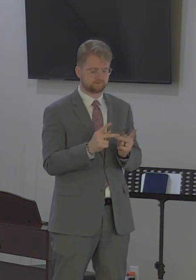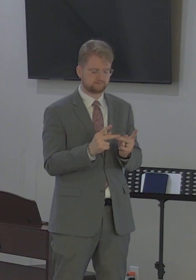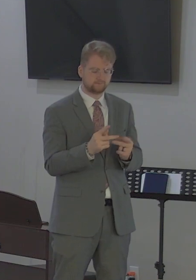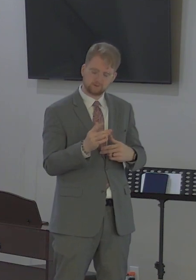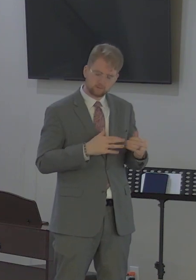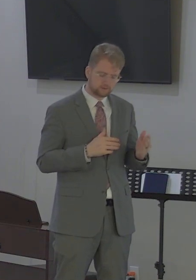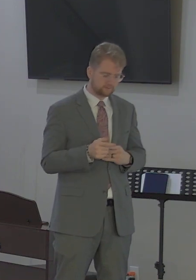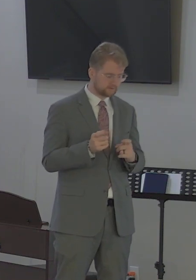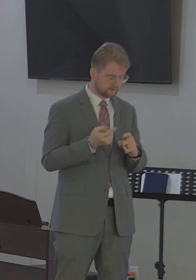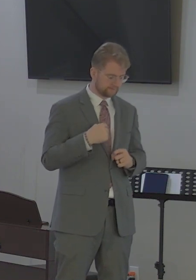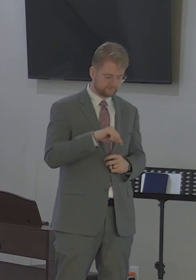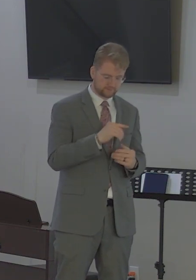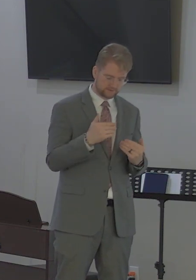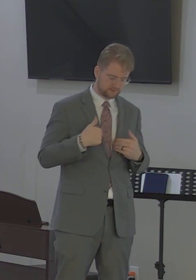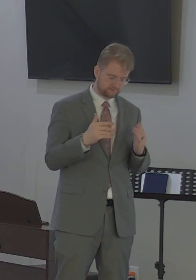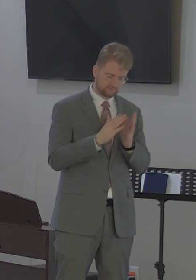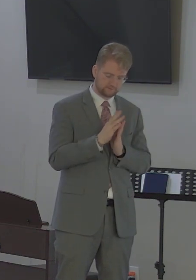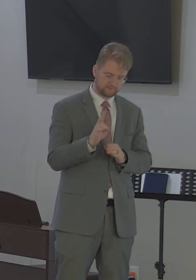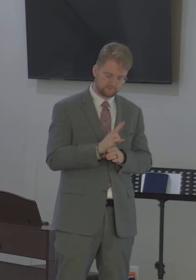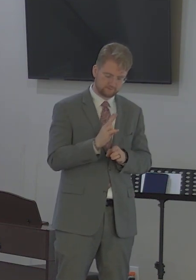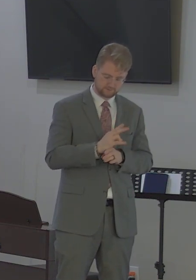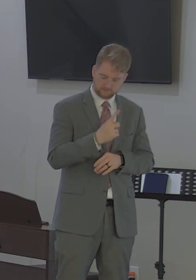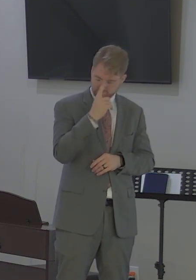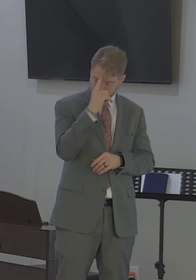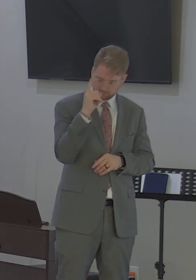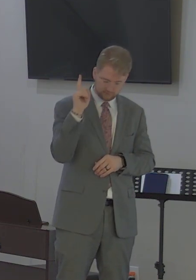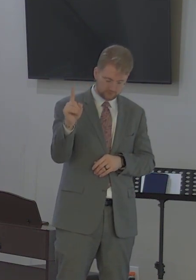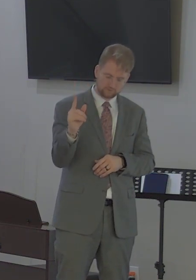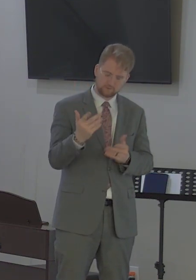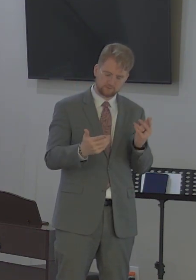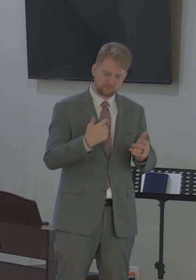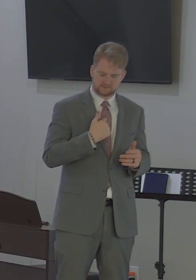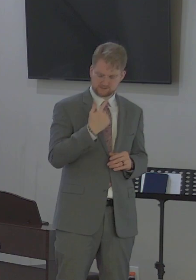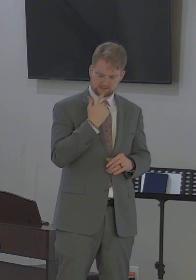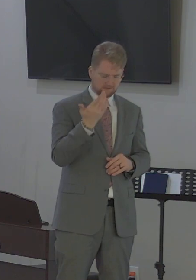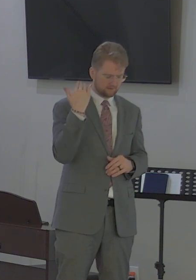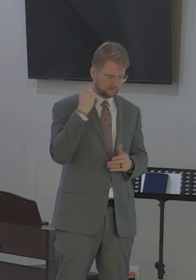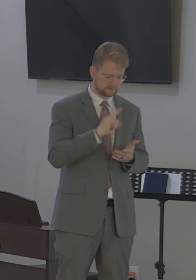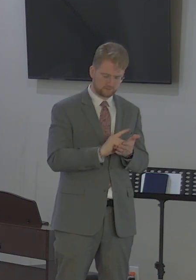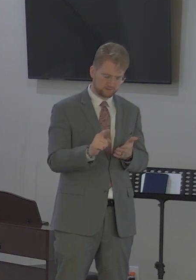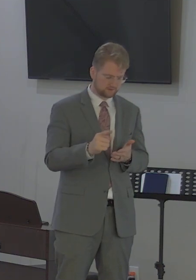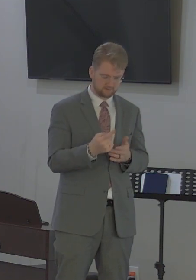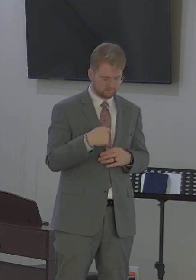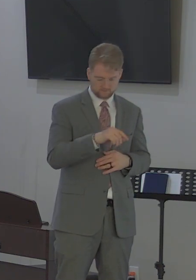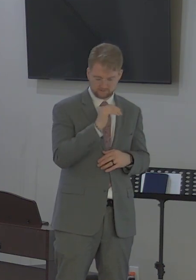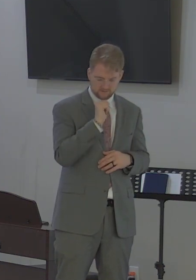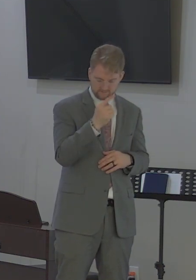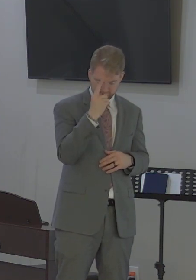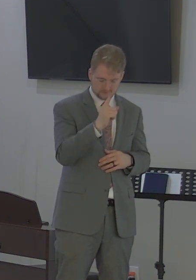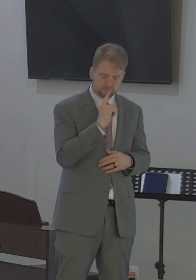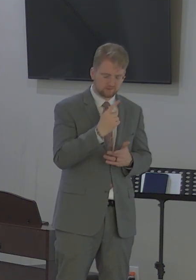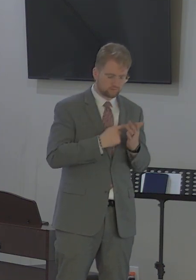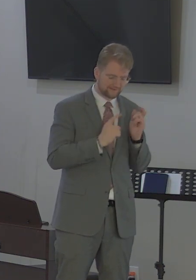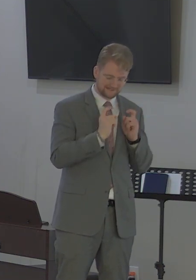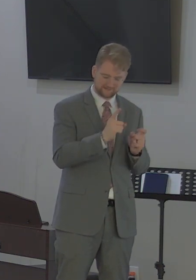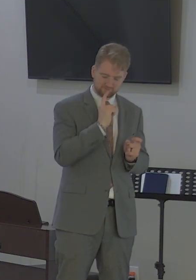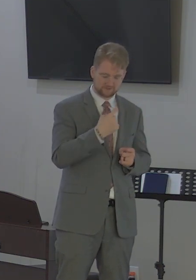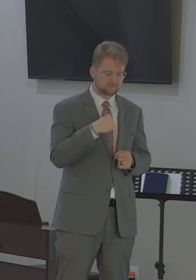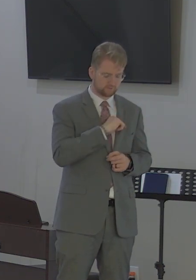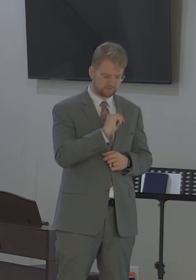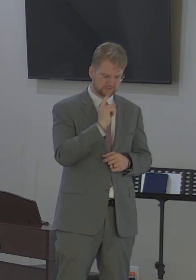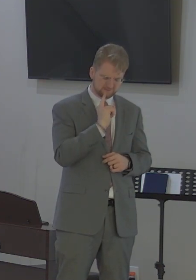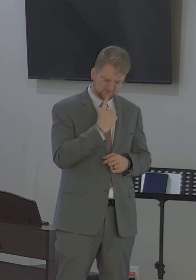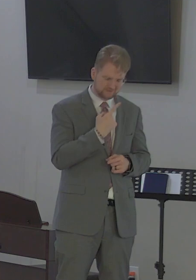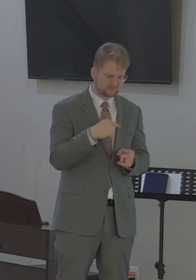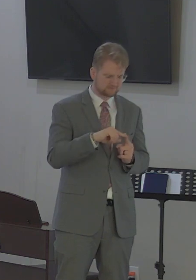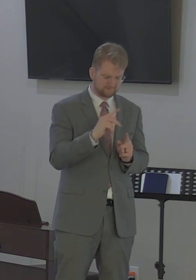Whatever gift we may have, God, use it for you. Maybe, as I said last week, we're not sure what our gift is. We'd get serious about figuring it out. And